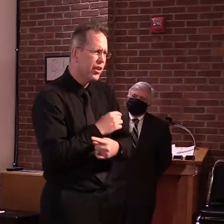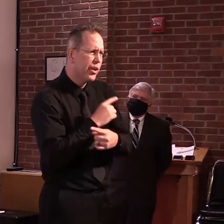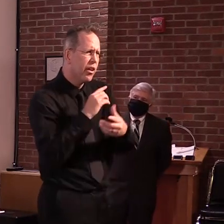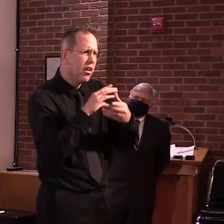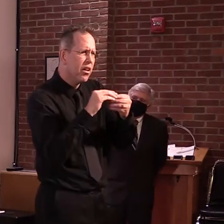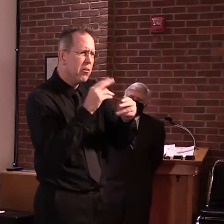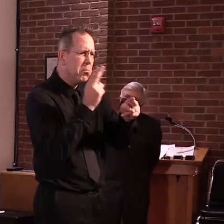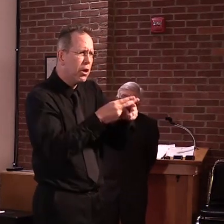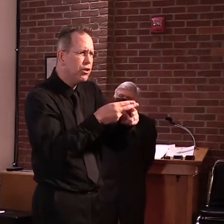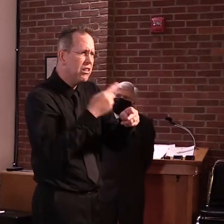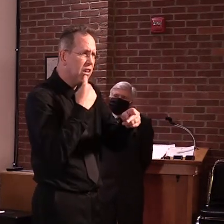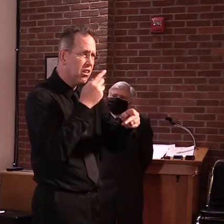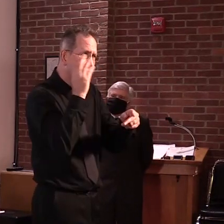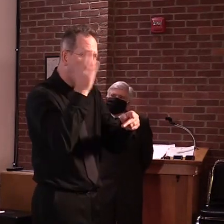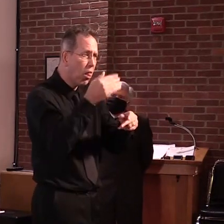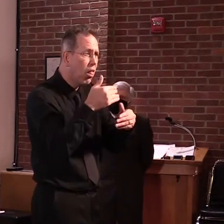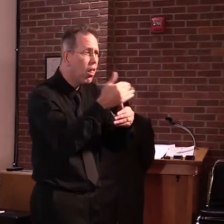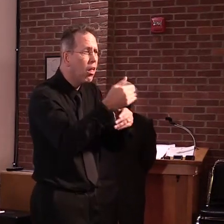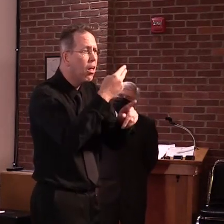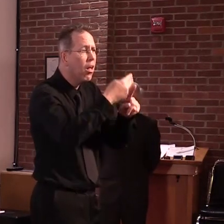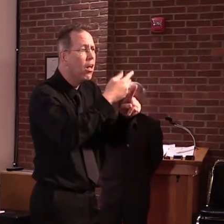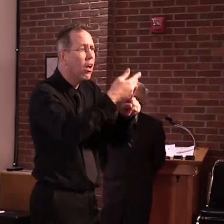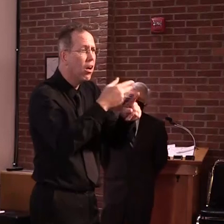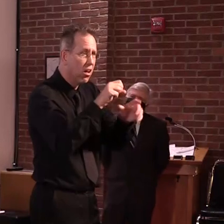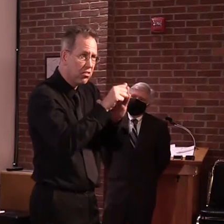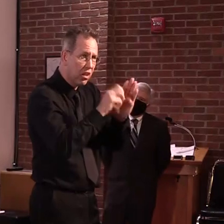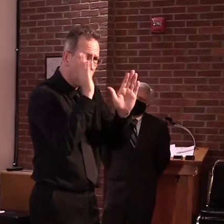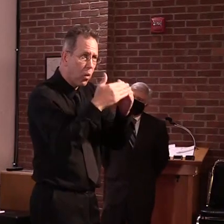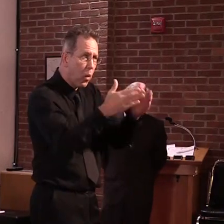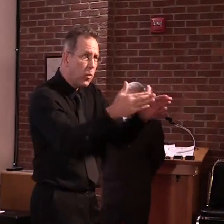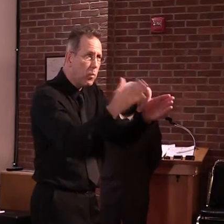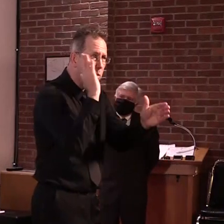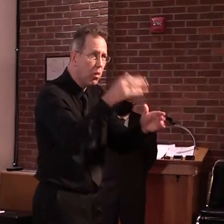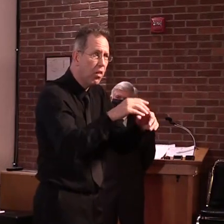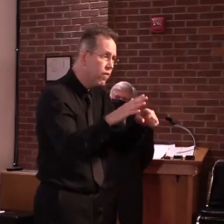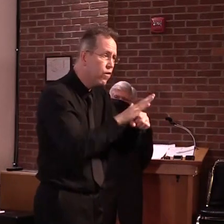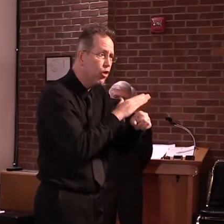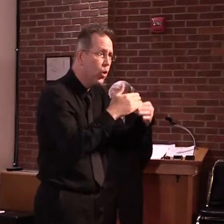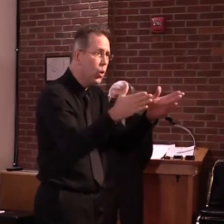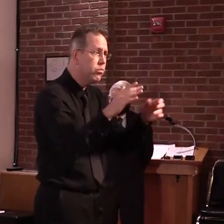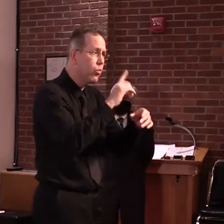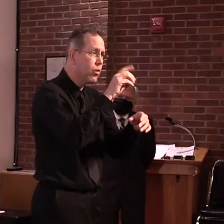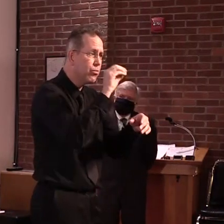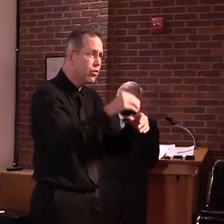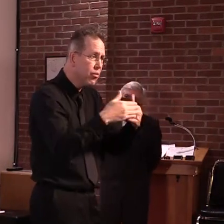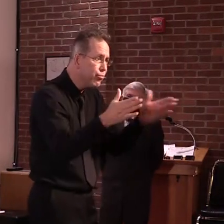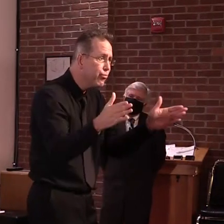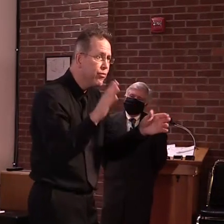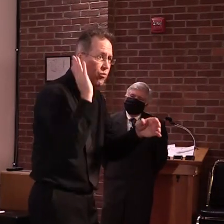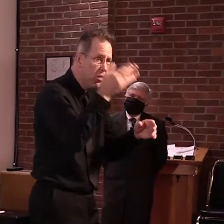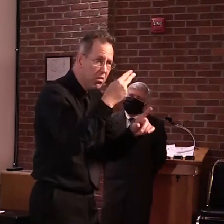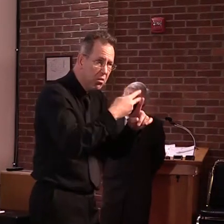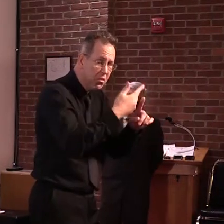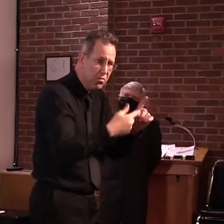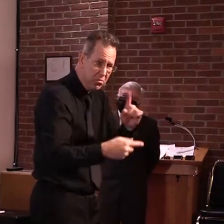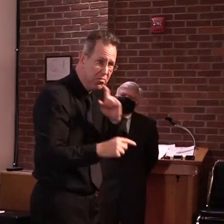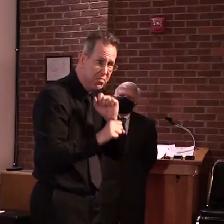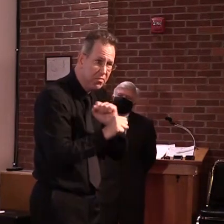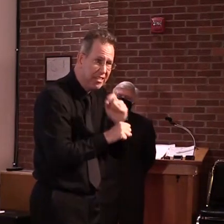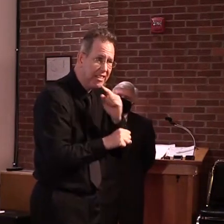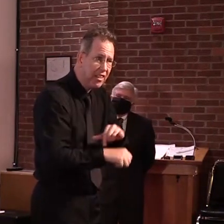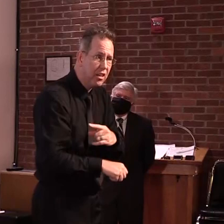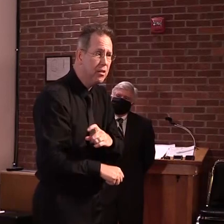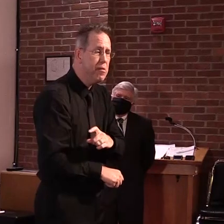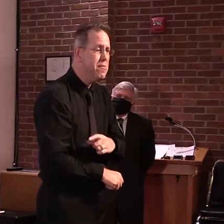decisions on what's happening on the ground. You know, I'm hopeful that we'll get to a point where we're having everything